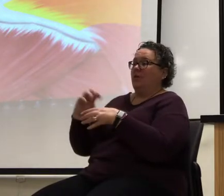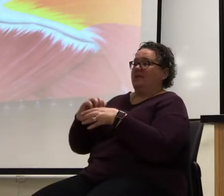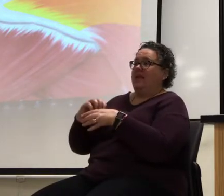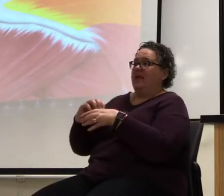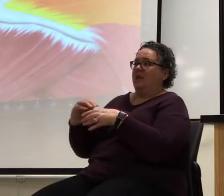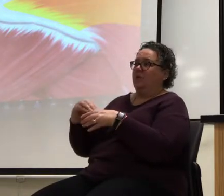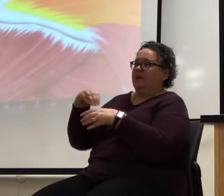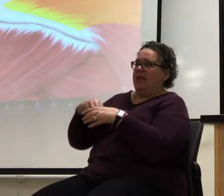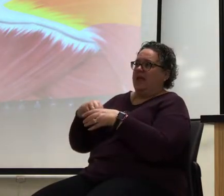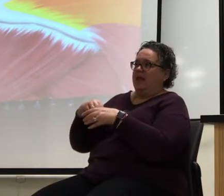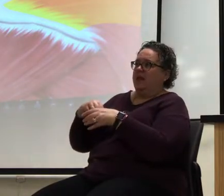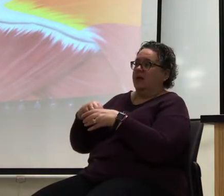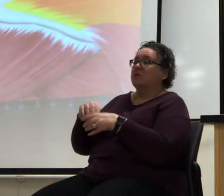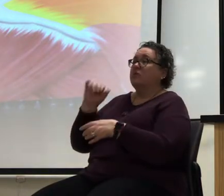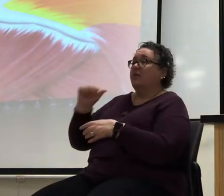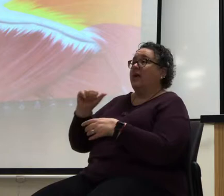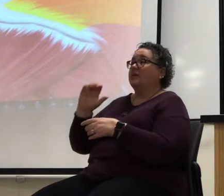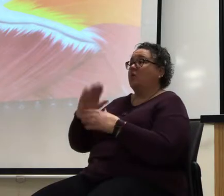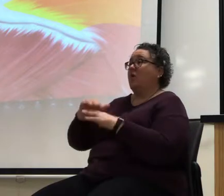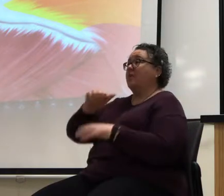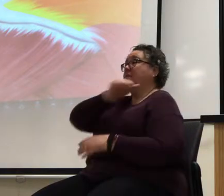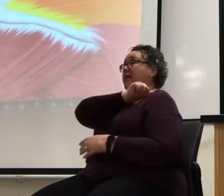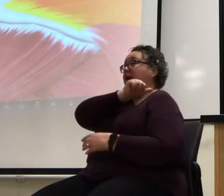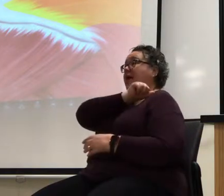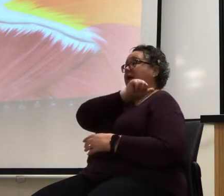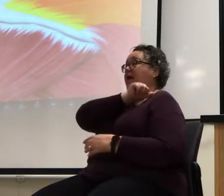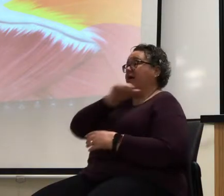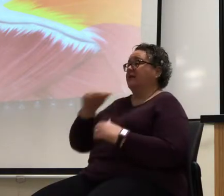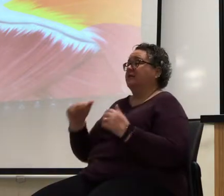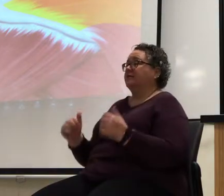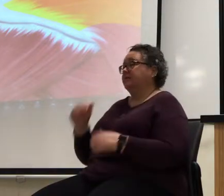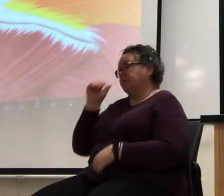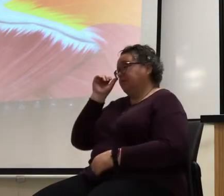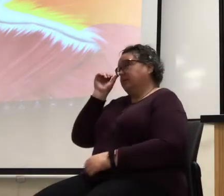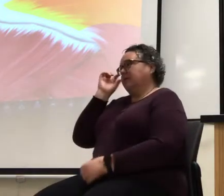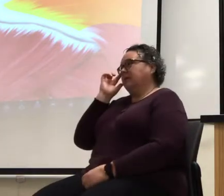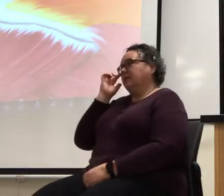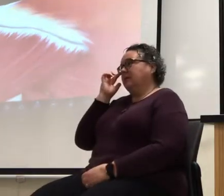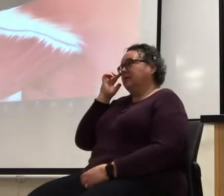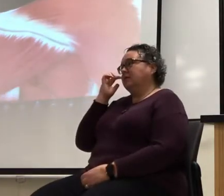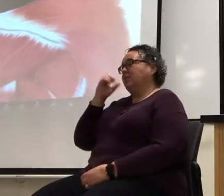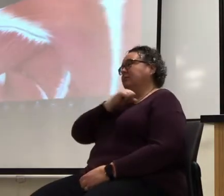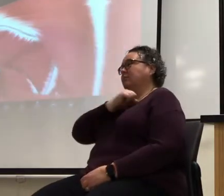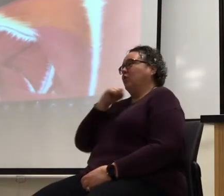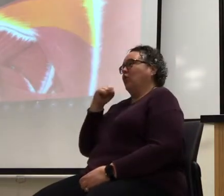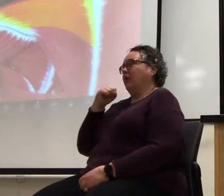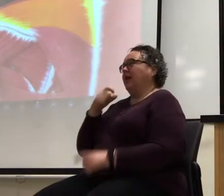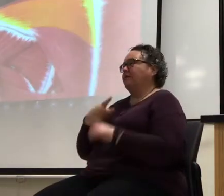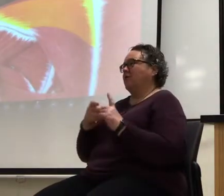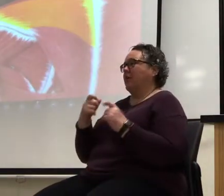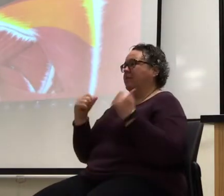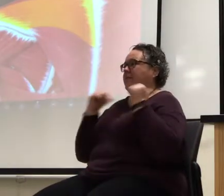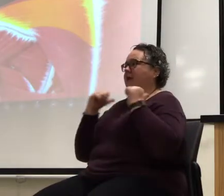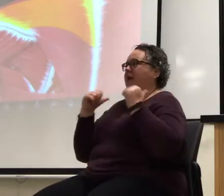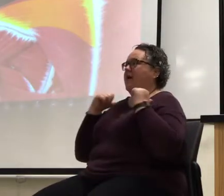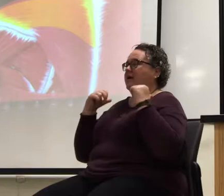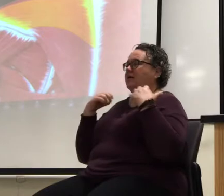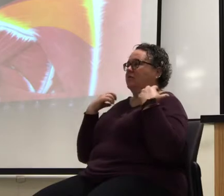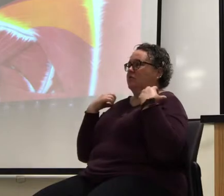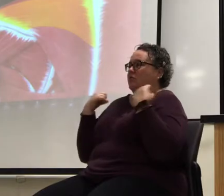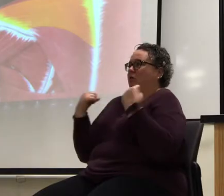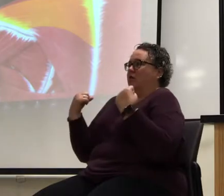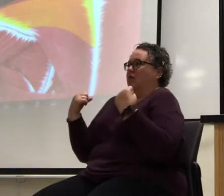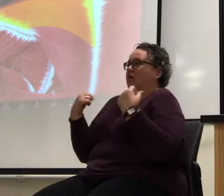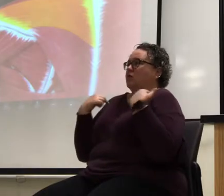So this is right on the back side, okay? So it's pulling from the back. So it's gonna retract